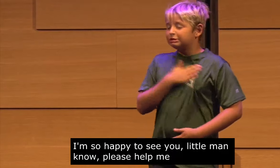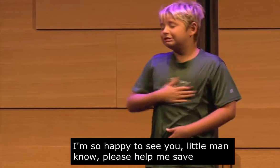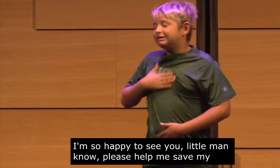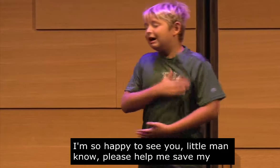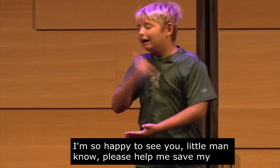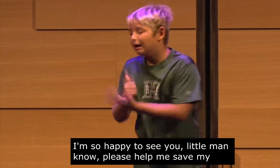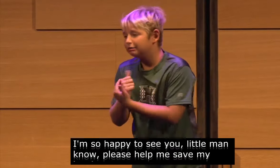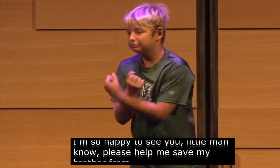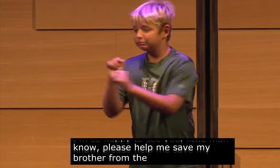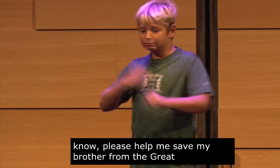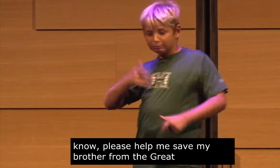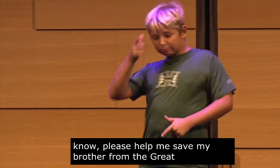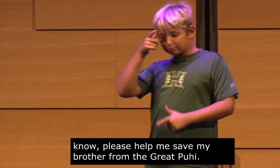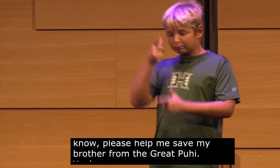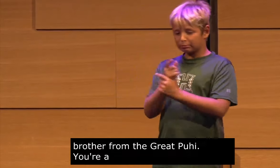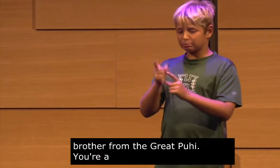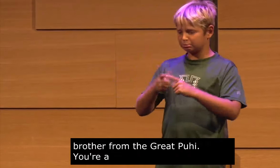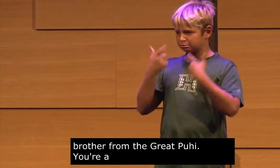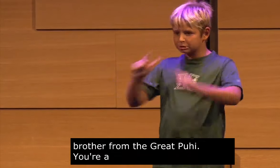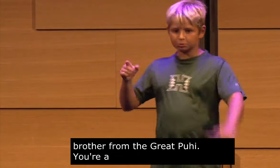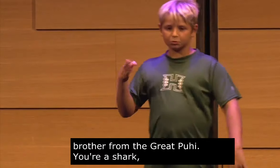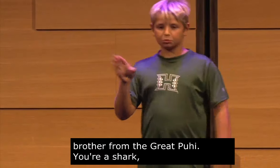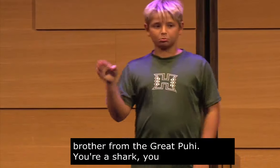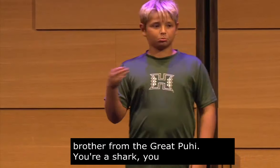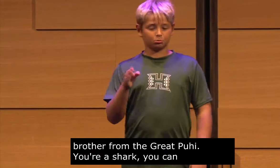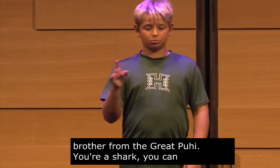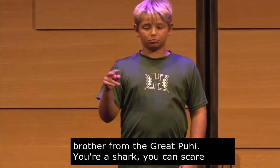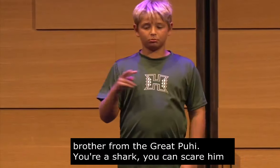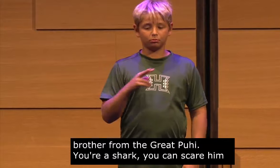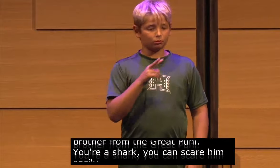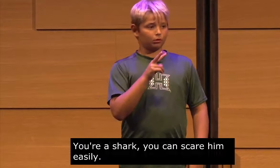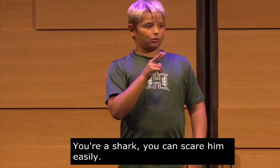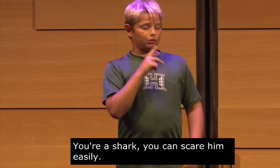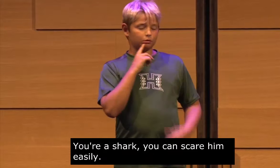save my brother from the Great Puhi. You're a shark, you can scare him easily.